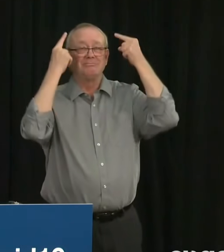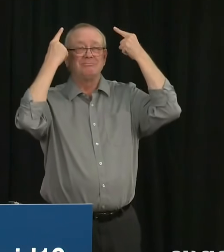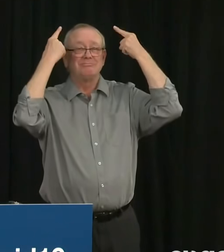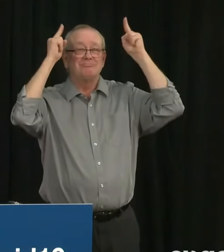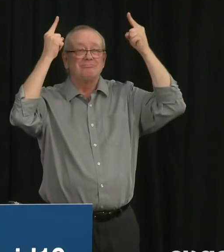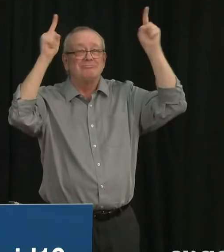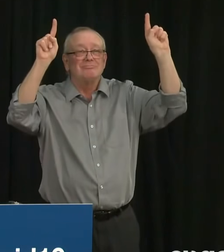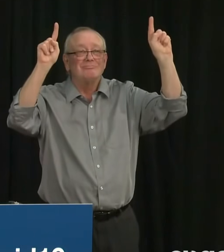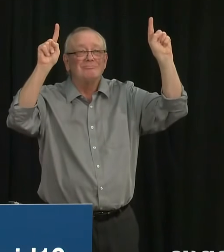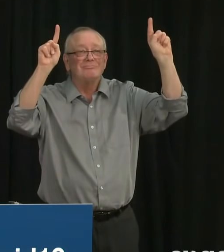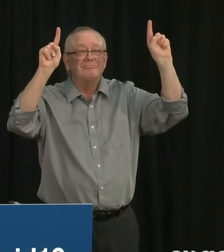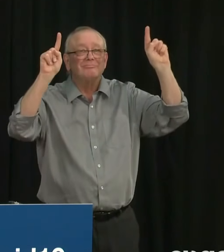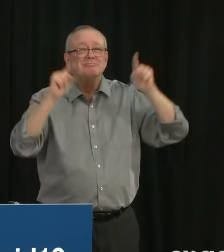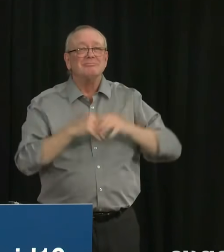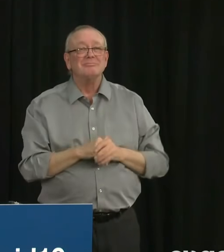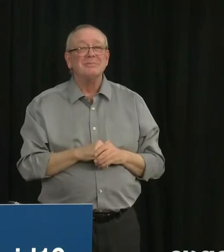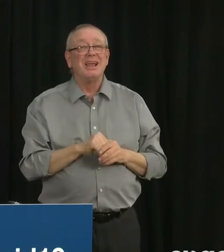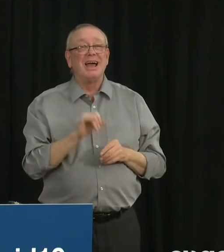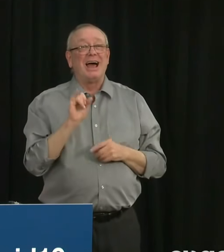if they all work together.